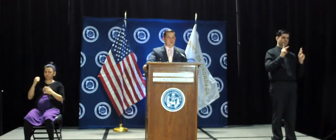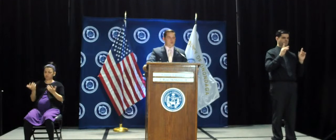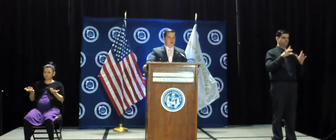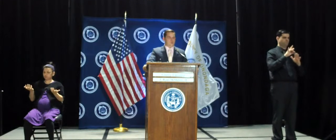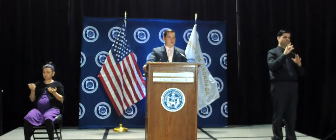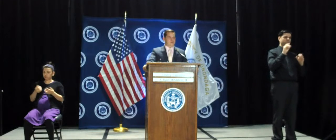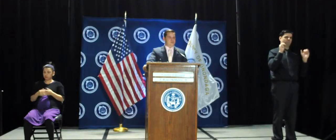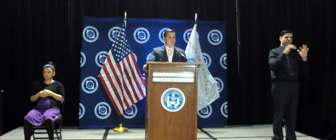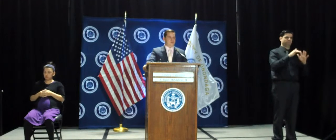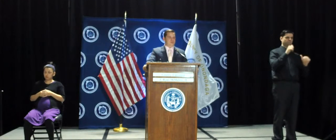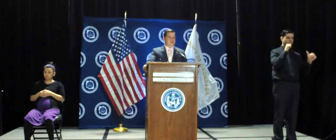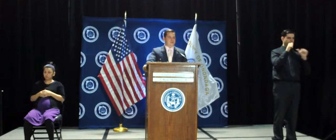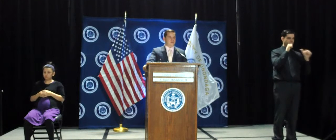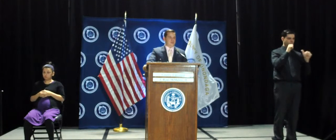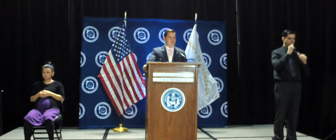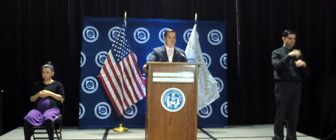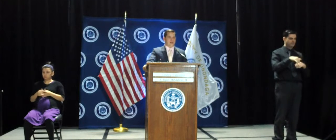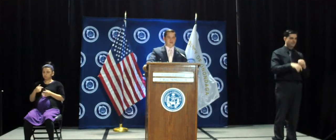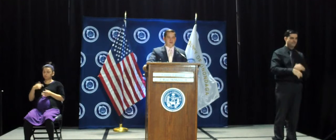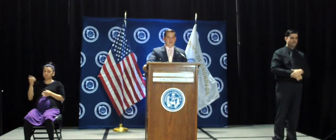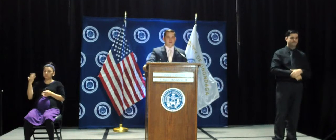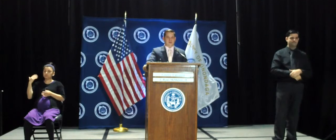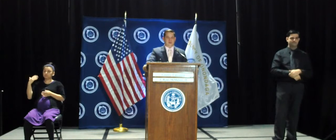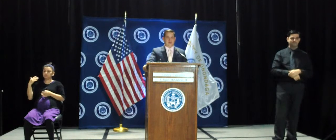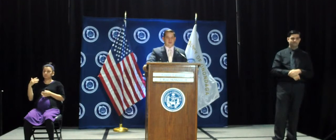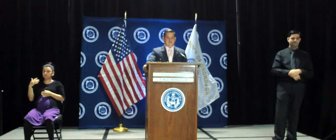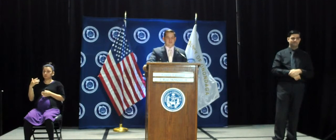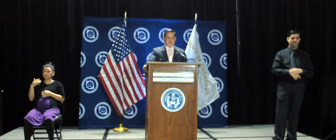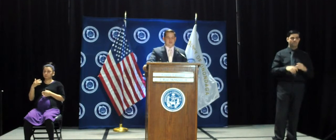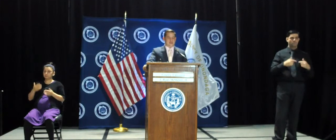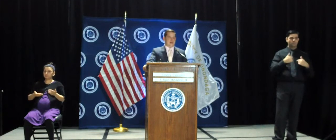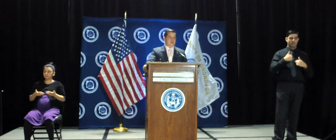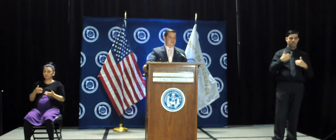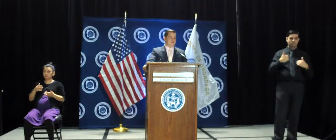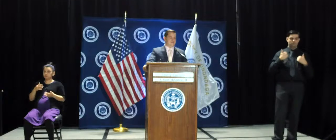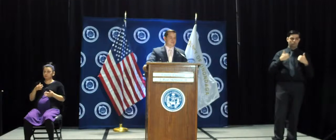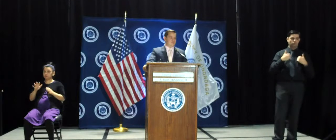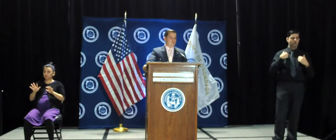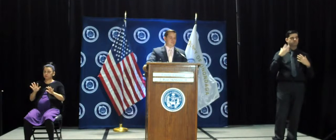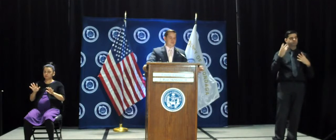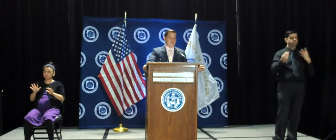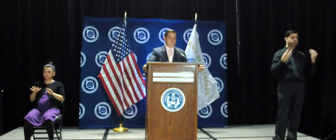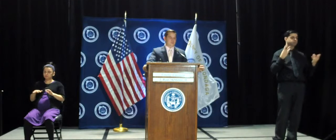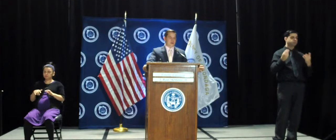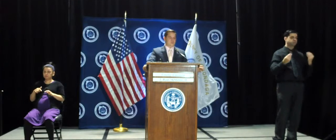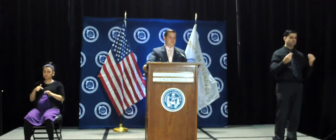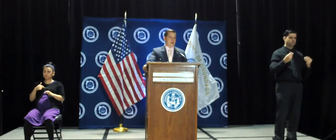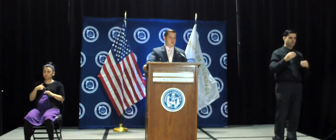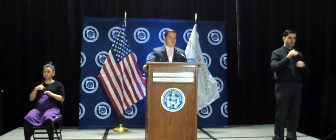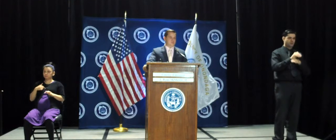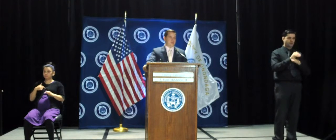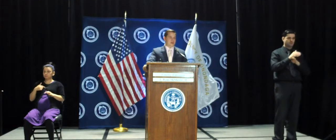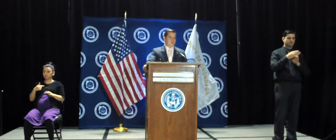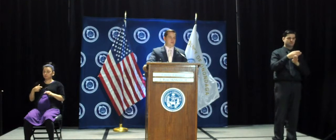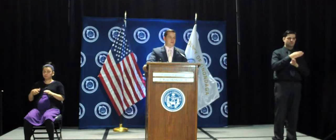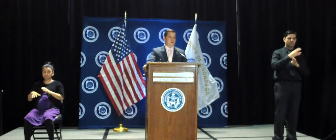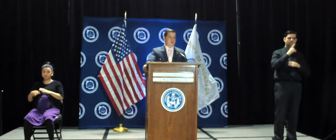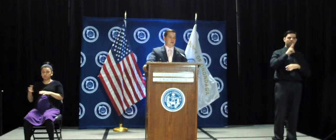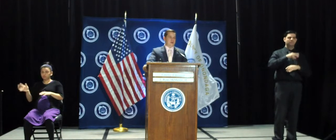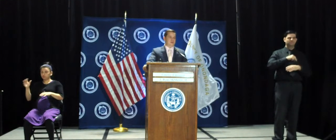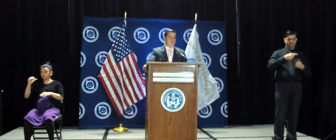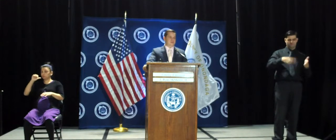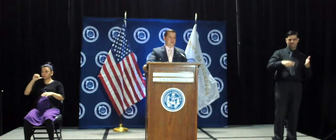I used to go out on Wednesdays before Thanksgiving when I was a lot younger. That's not going to, people got to be smart. This is a